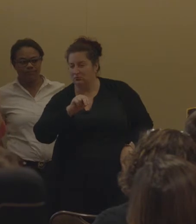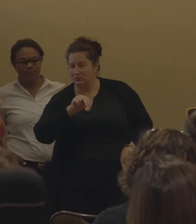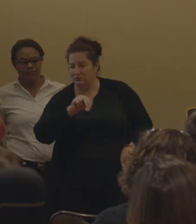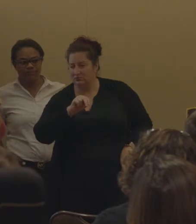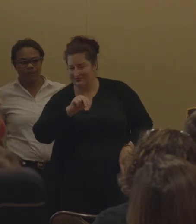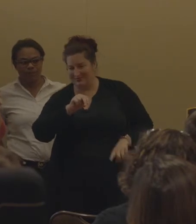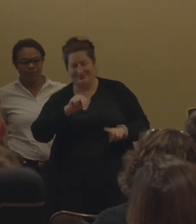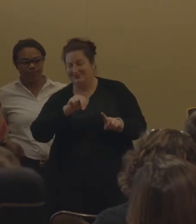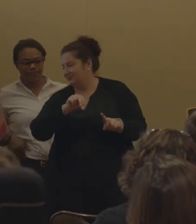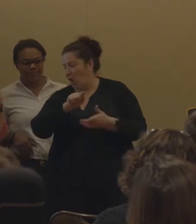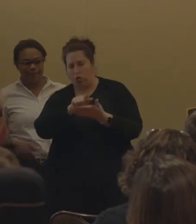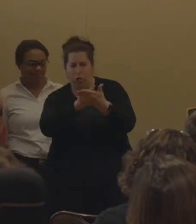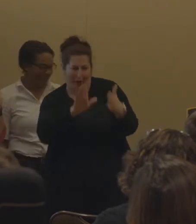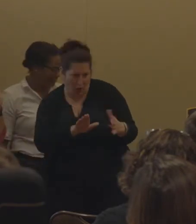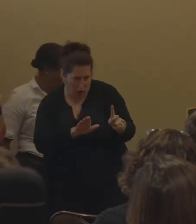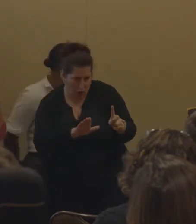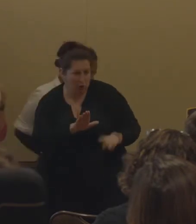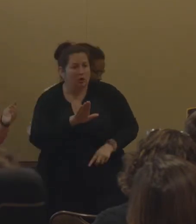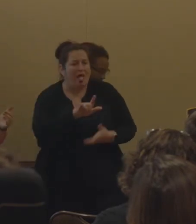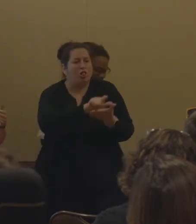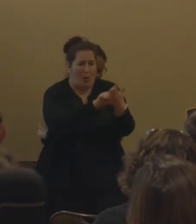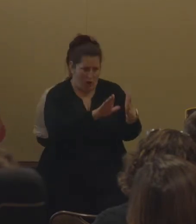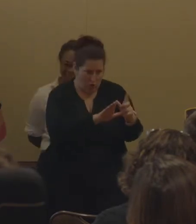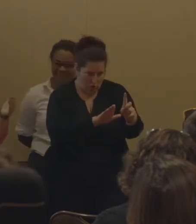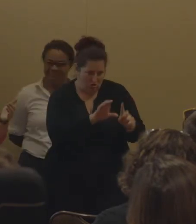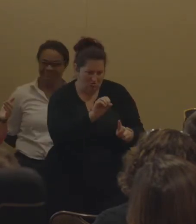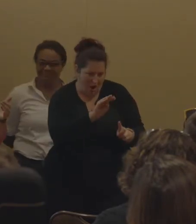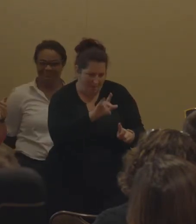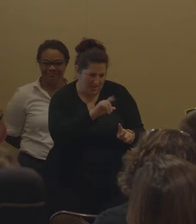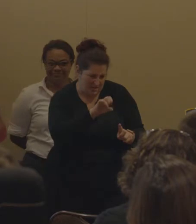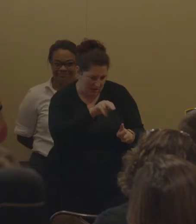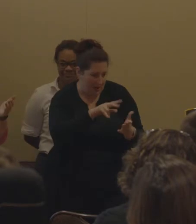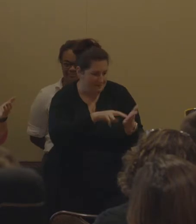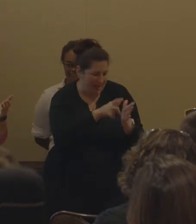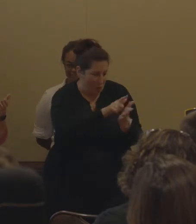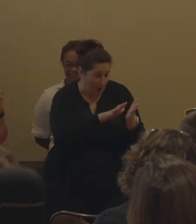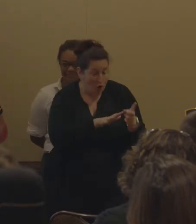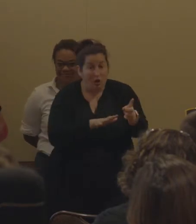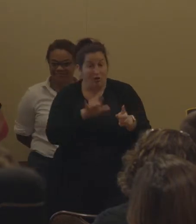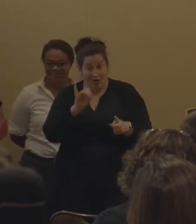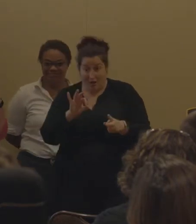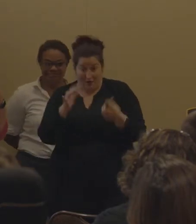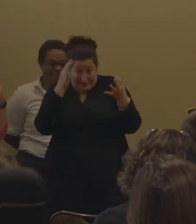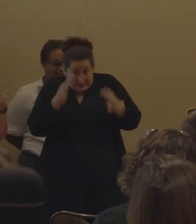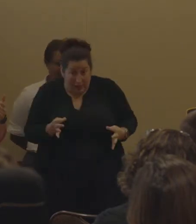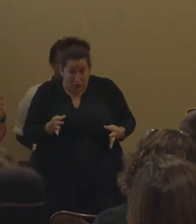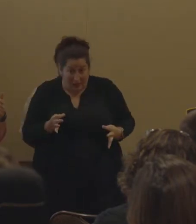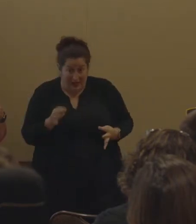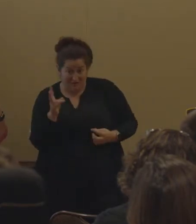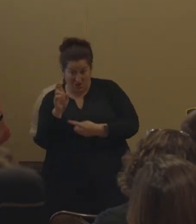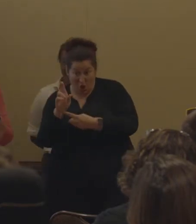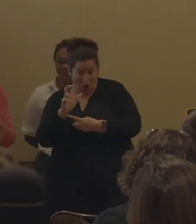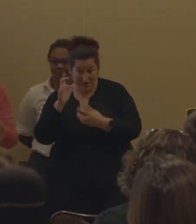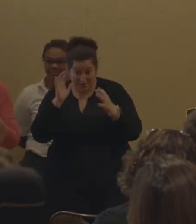If you have a problem with VR, your counselor, a decision that's been made, you don't agree with it, call our